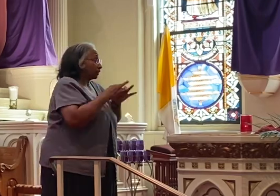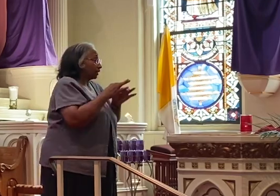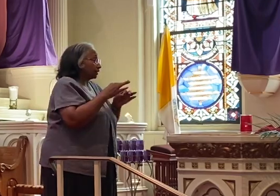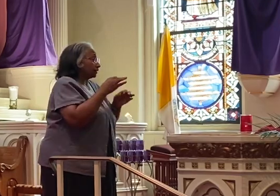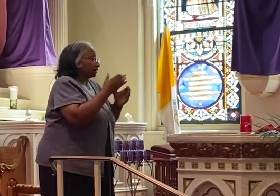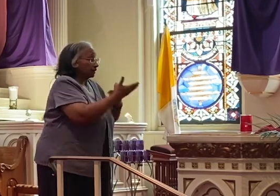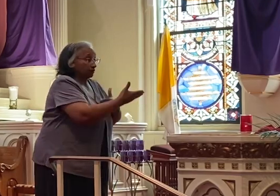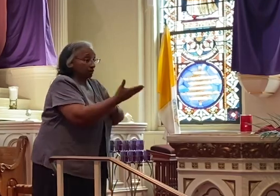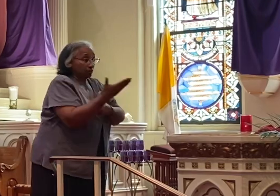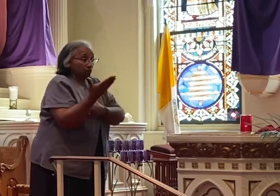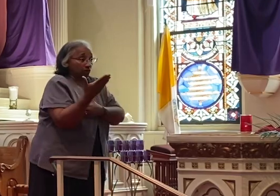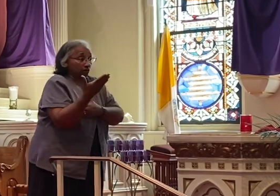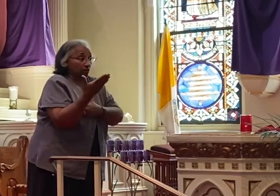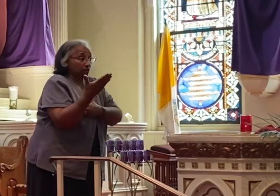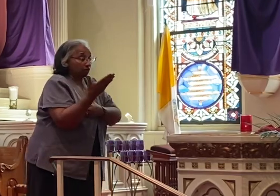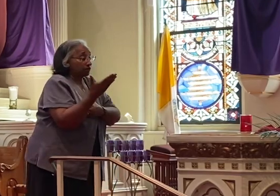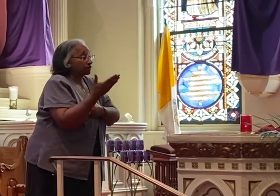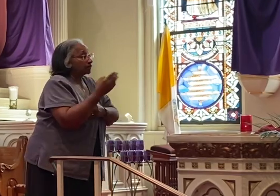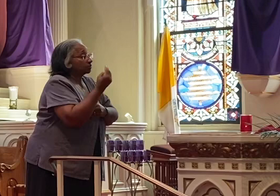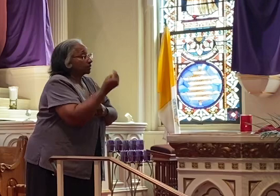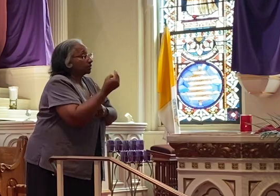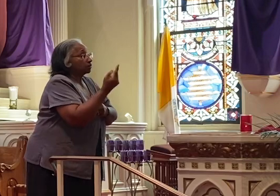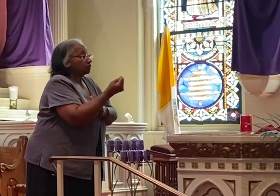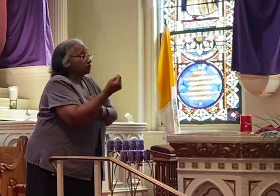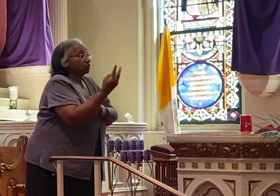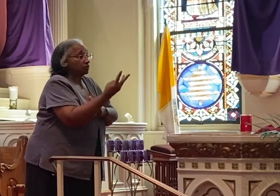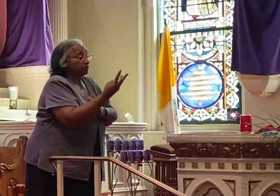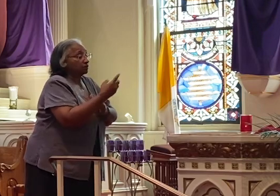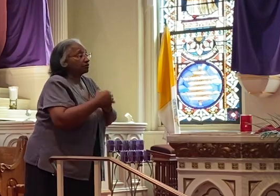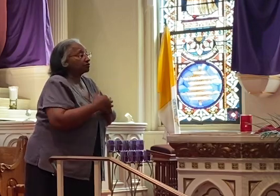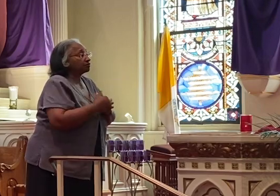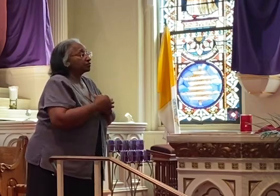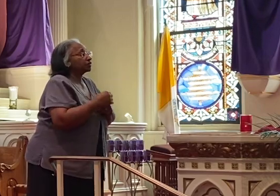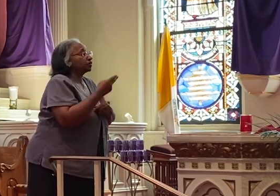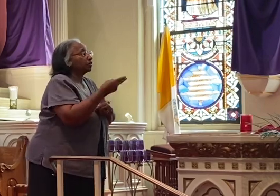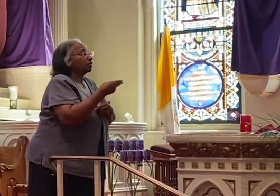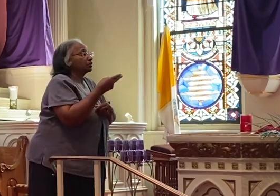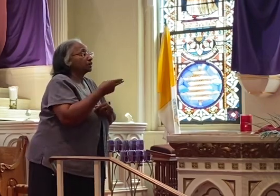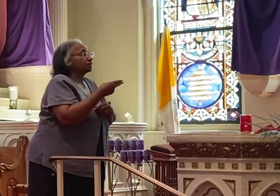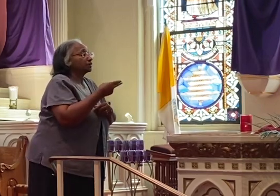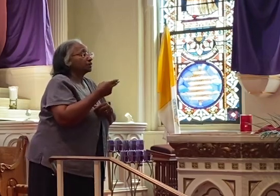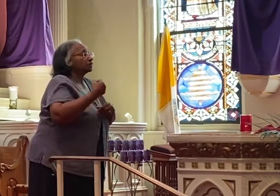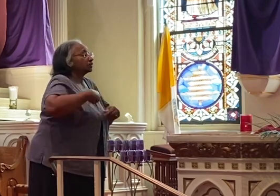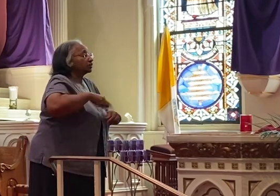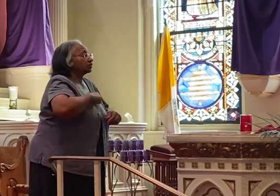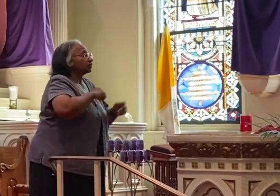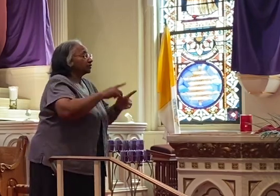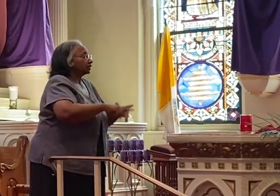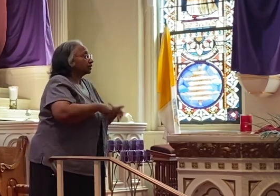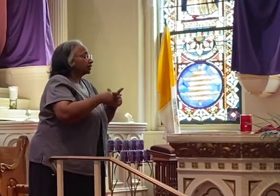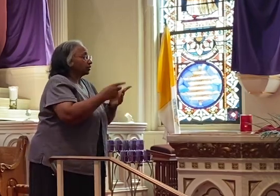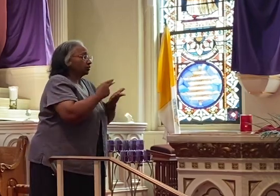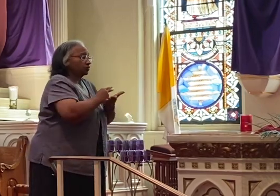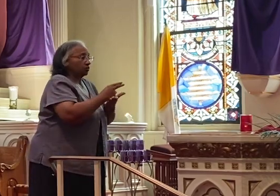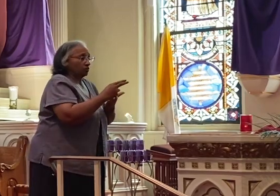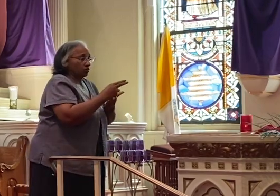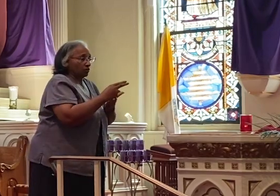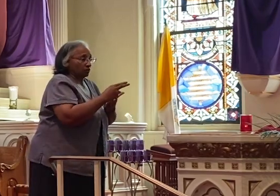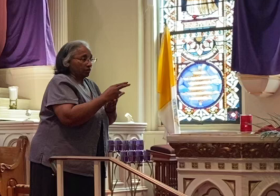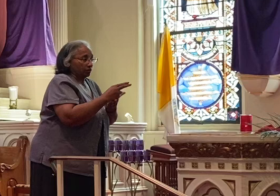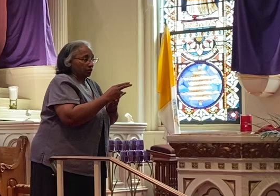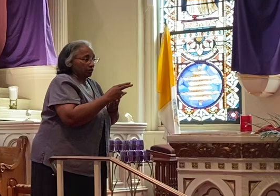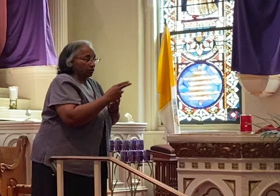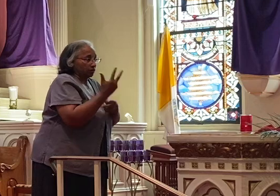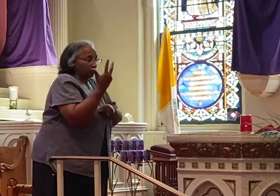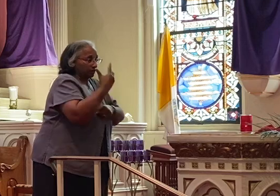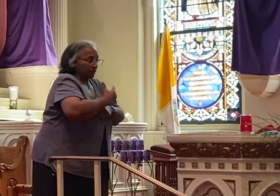at 8, Monday, Tuesday, and Wednesday. And of course, Thursday, we begin the Sacred Triduum. And on Saturday